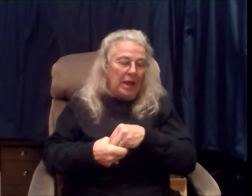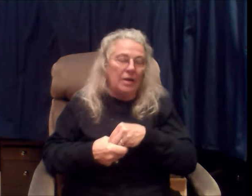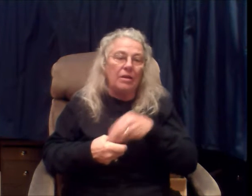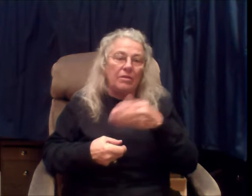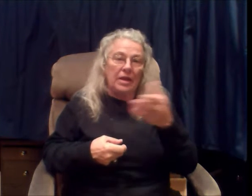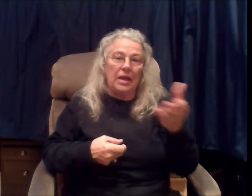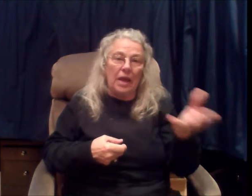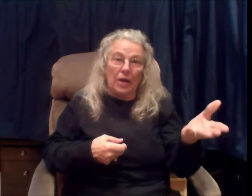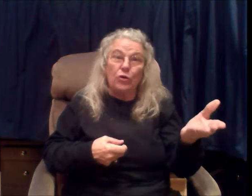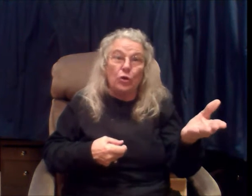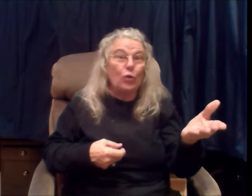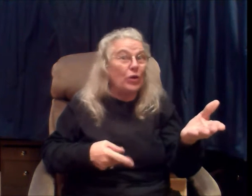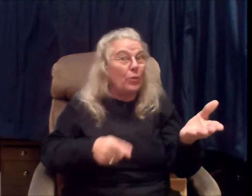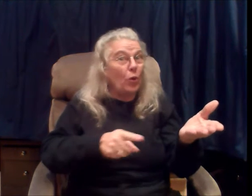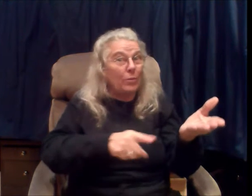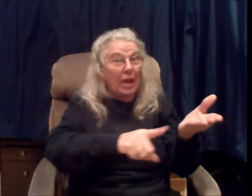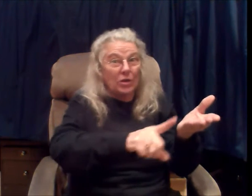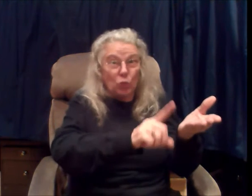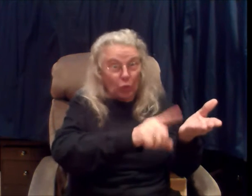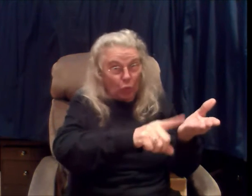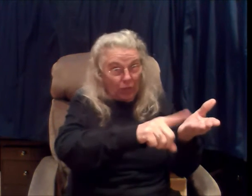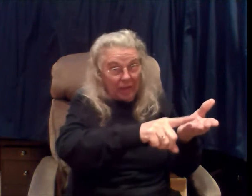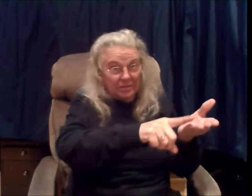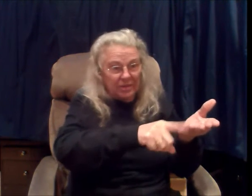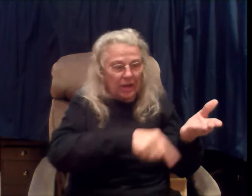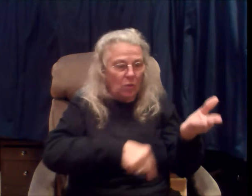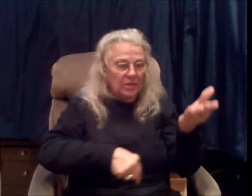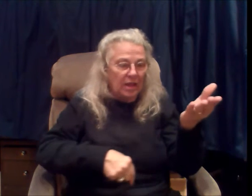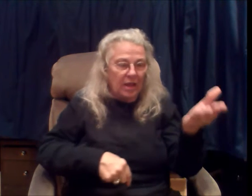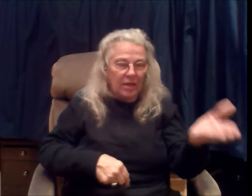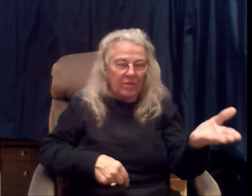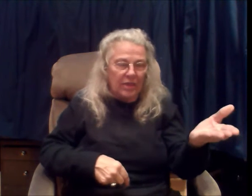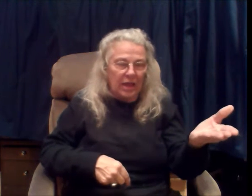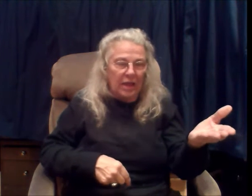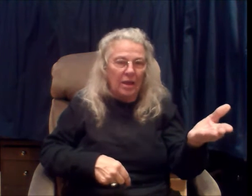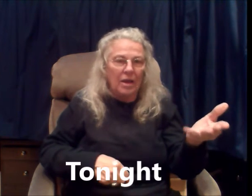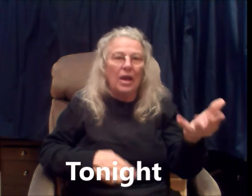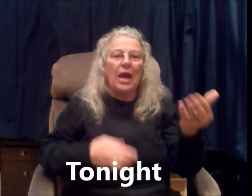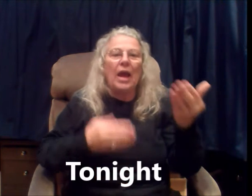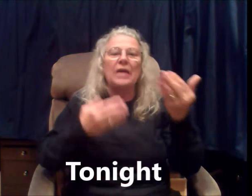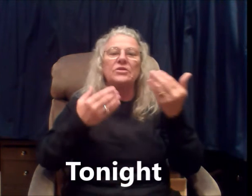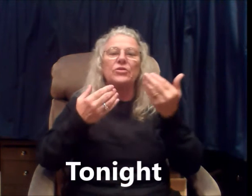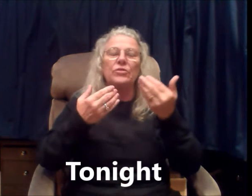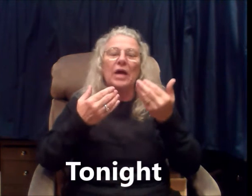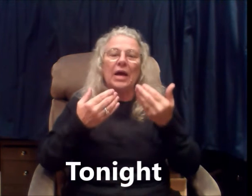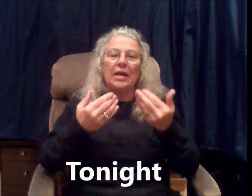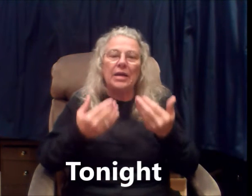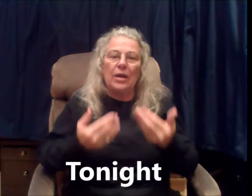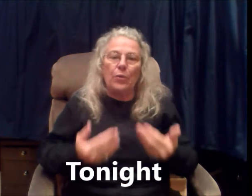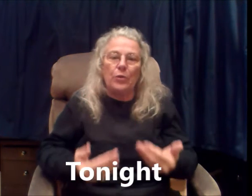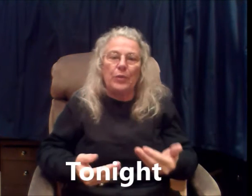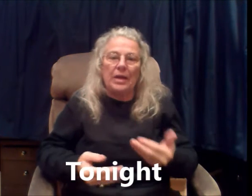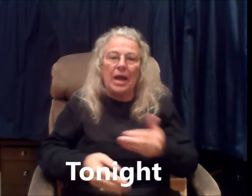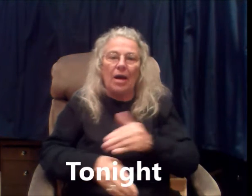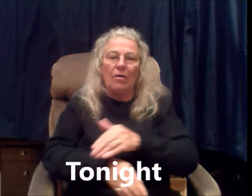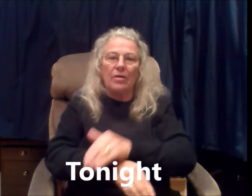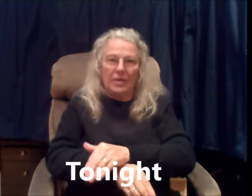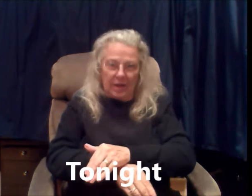In thee, and you're going to point back toward where that city was. Thee, and tonight it would be now